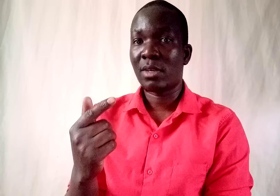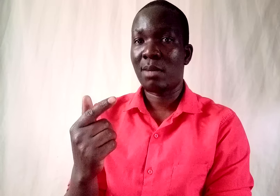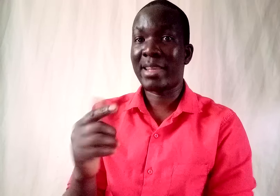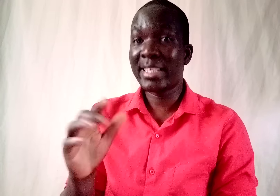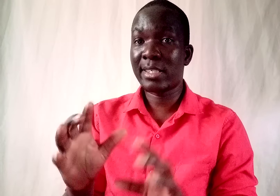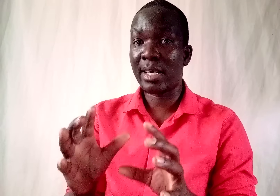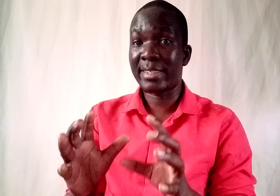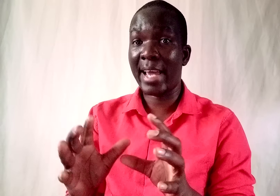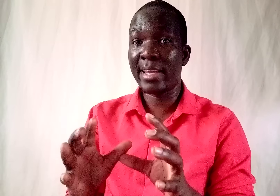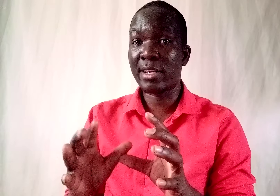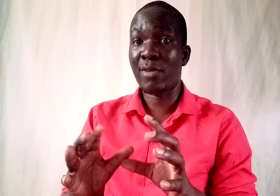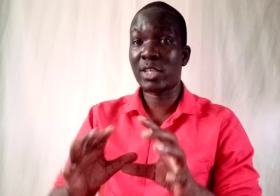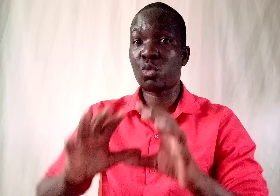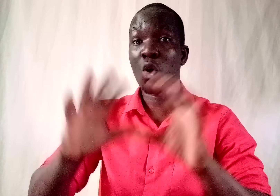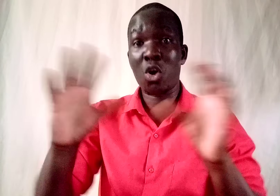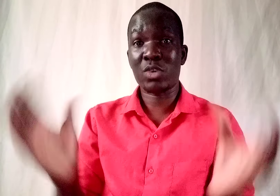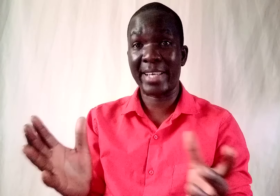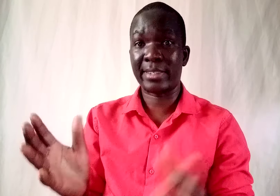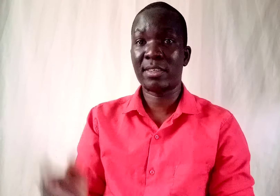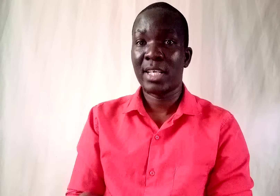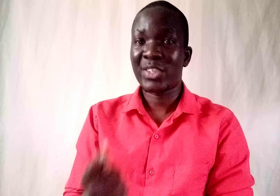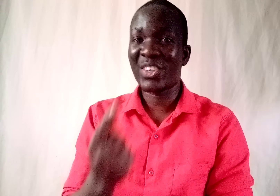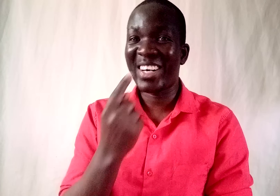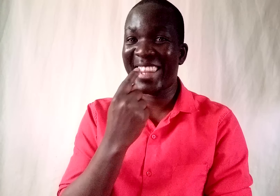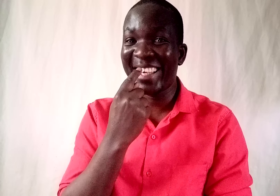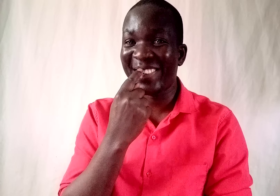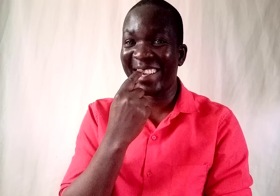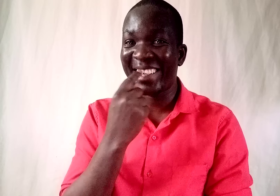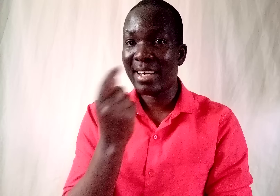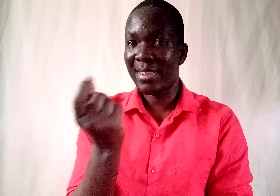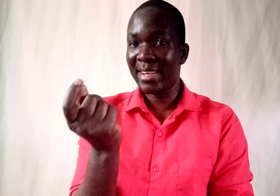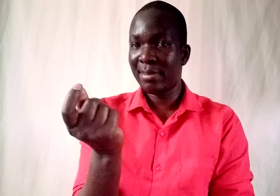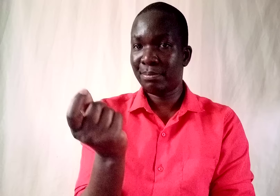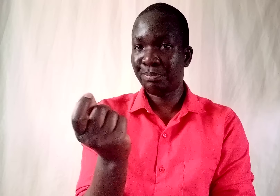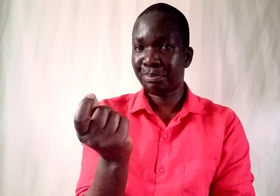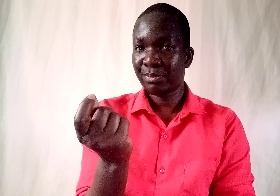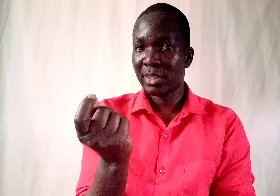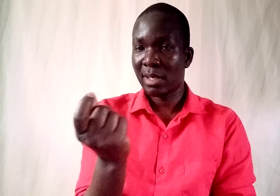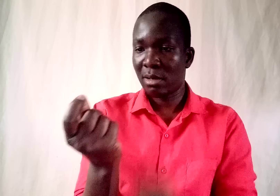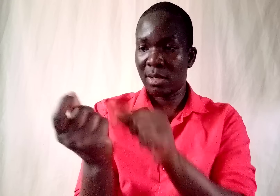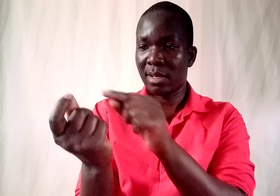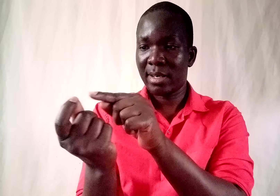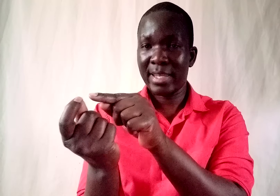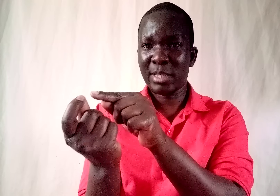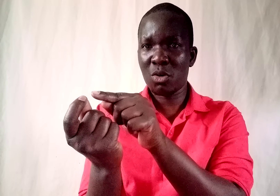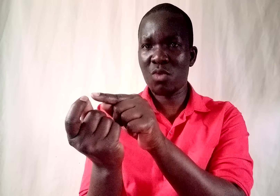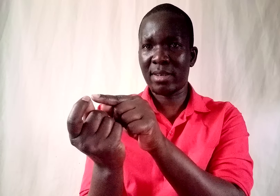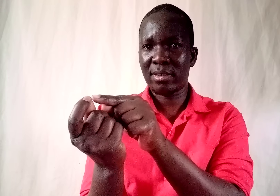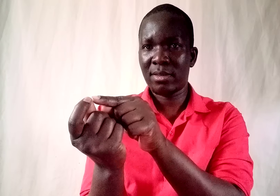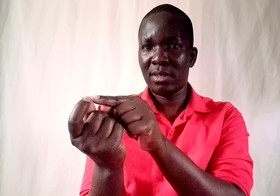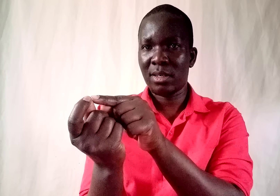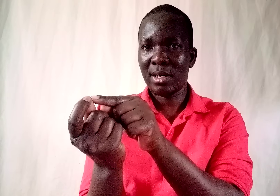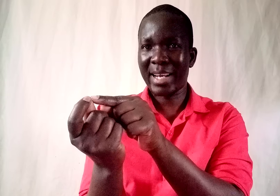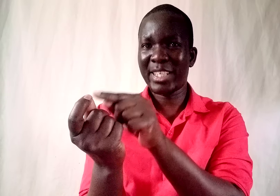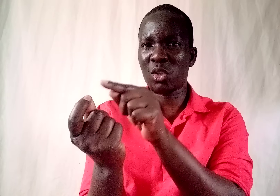But this sign refers to all rice. So this one, then the small one. Rice is always